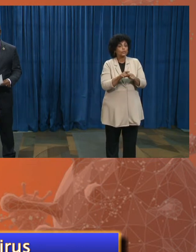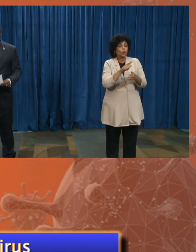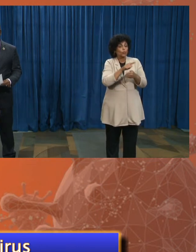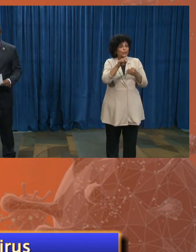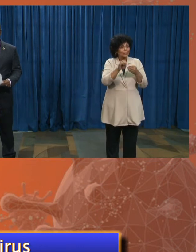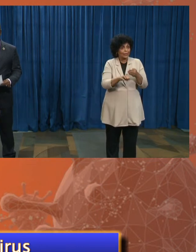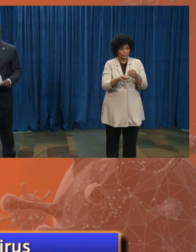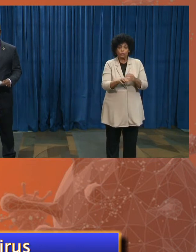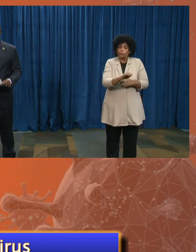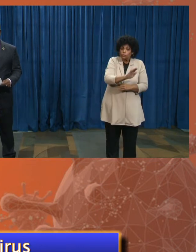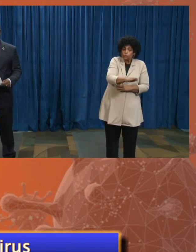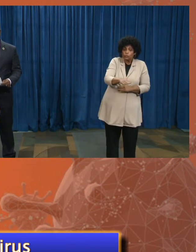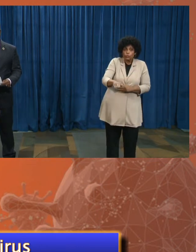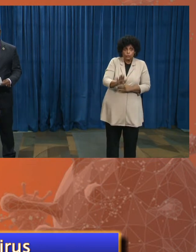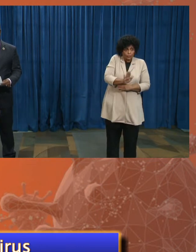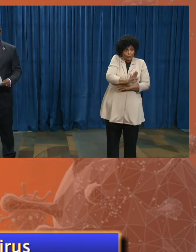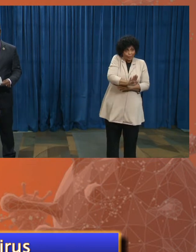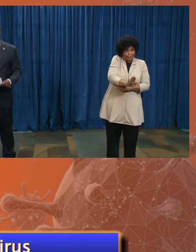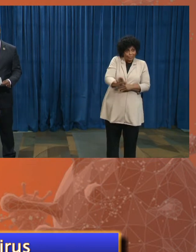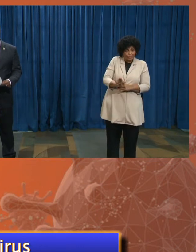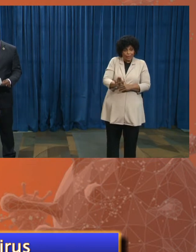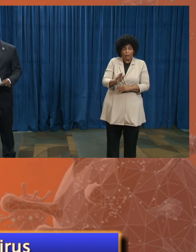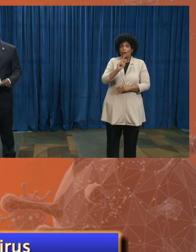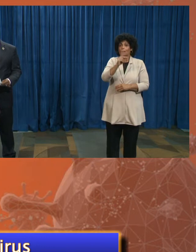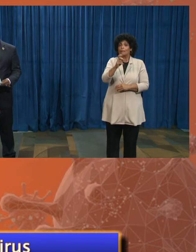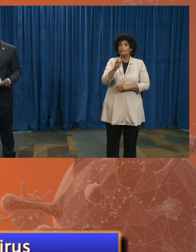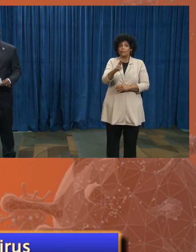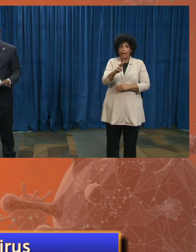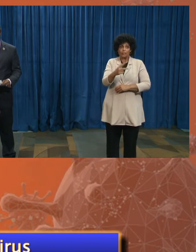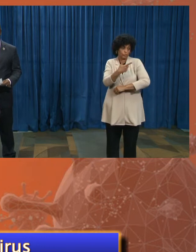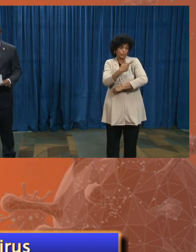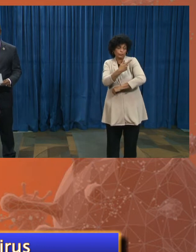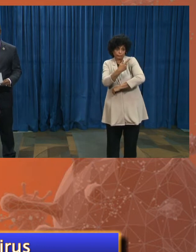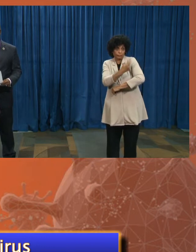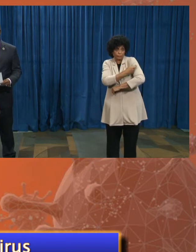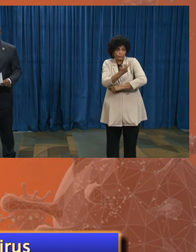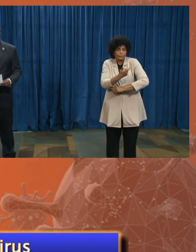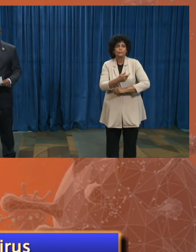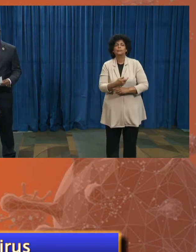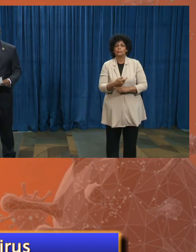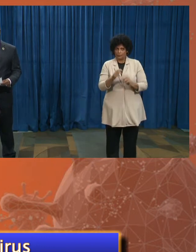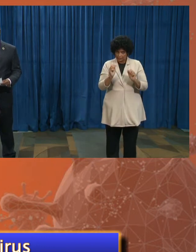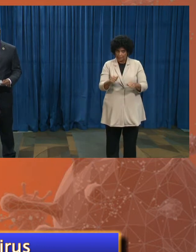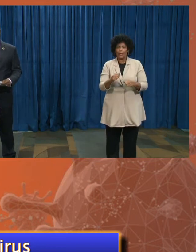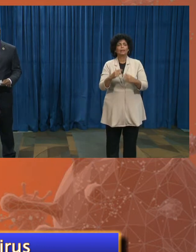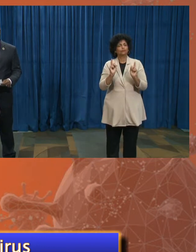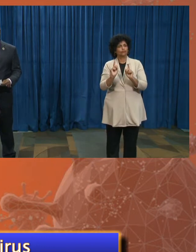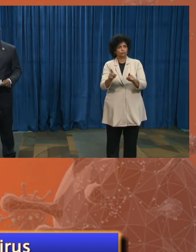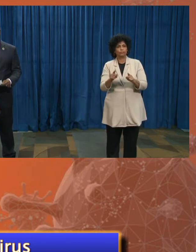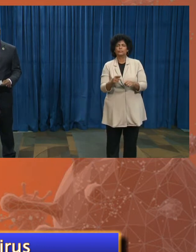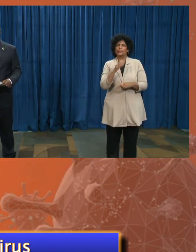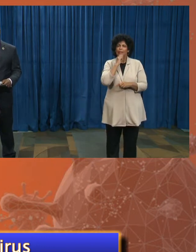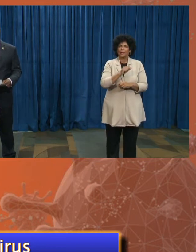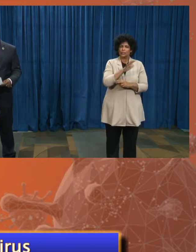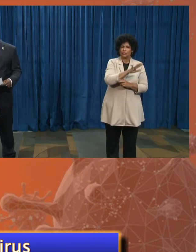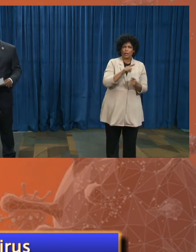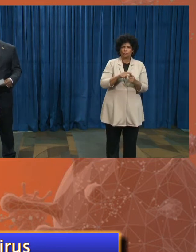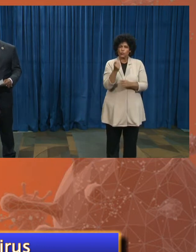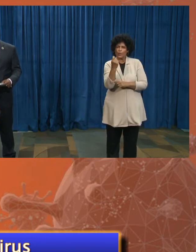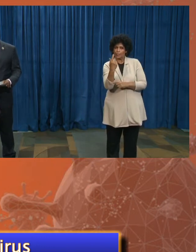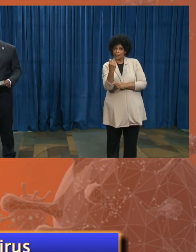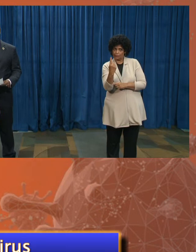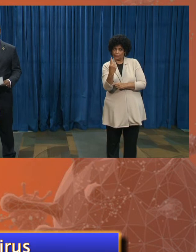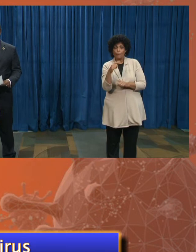children's Pfizer vaccine is available. Appointments are recommended for children ages 5 to 11, and a